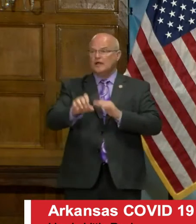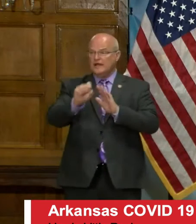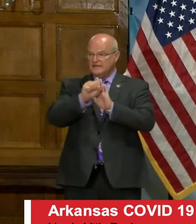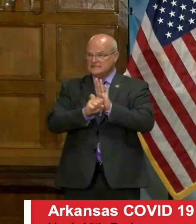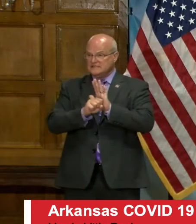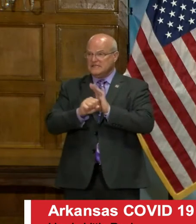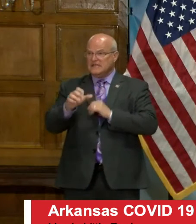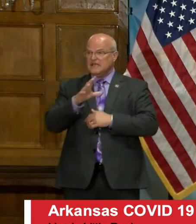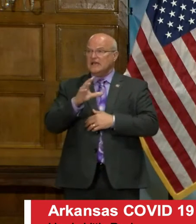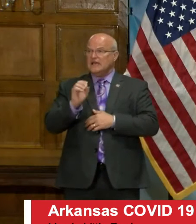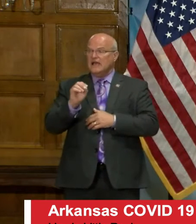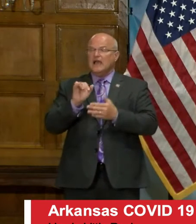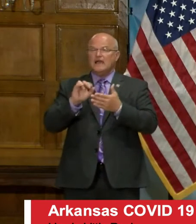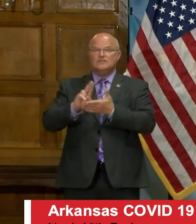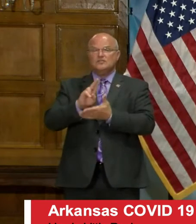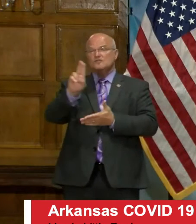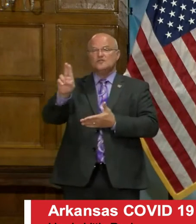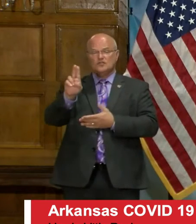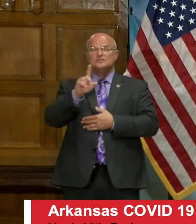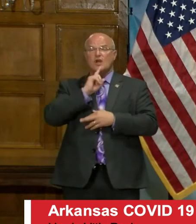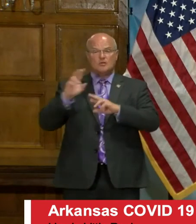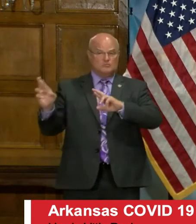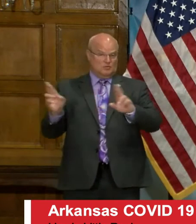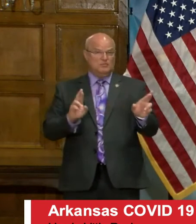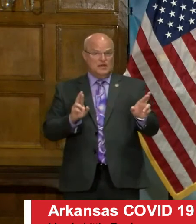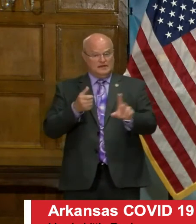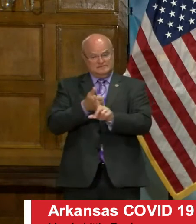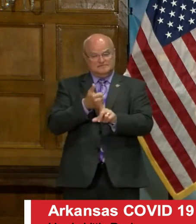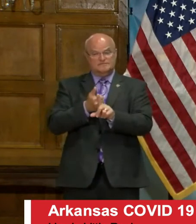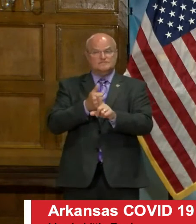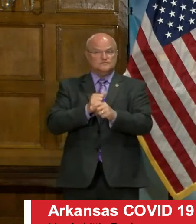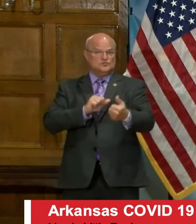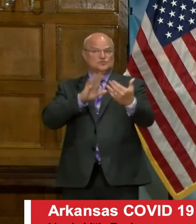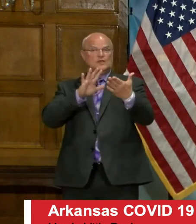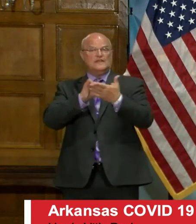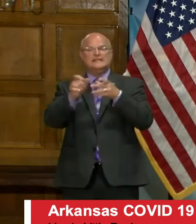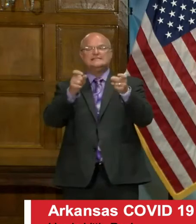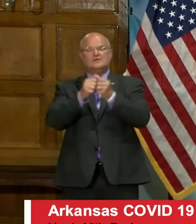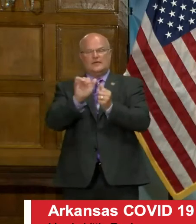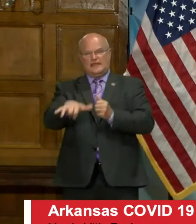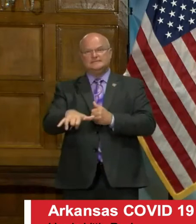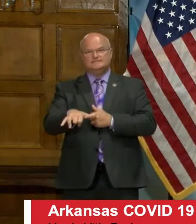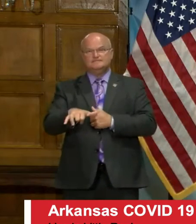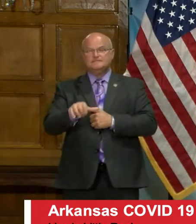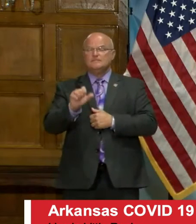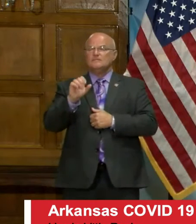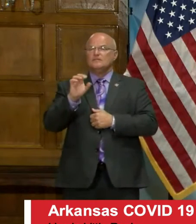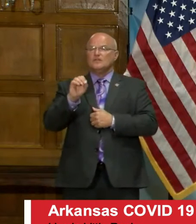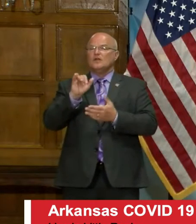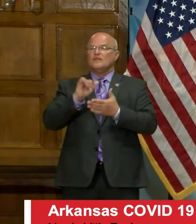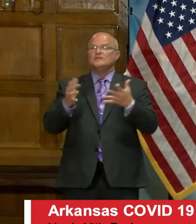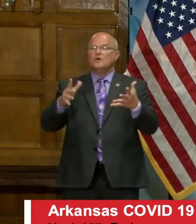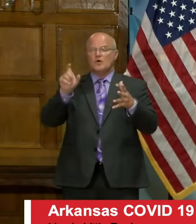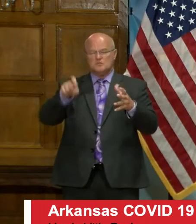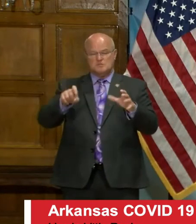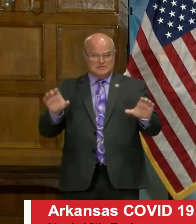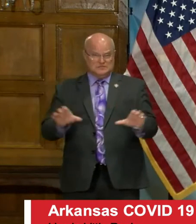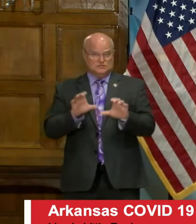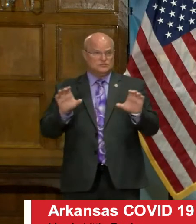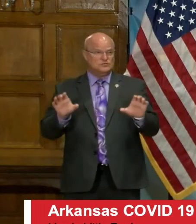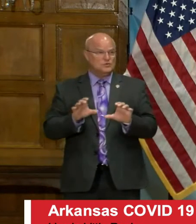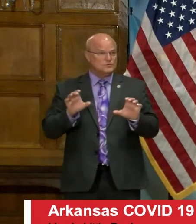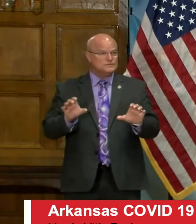and the universities are prepared to address that and deal with that. And so that's what we've got to